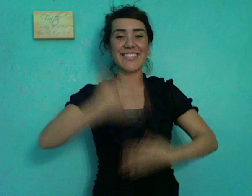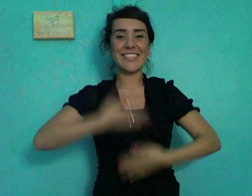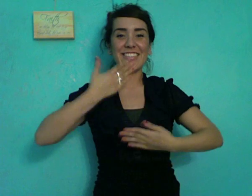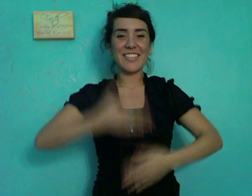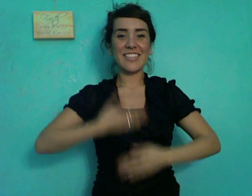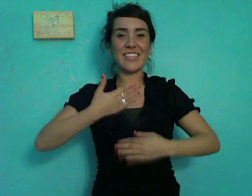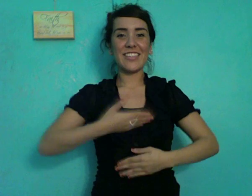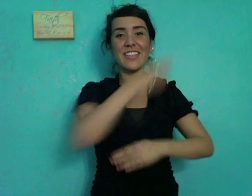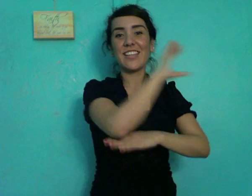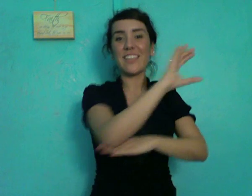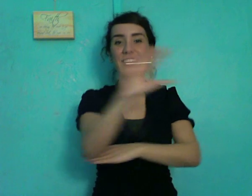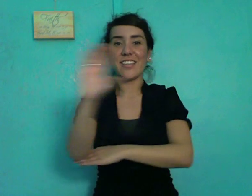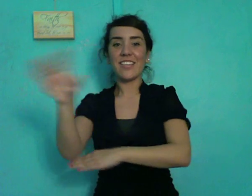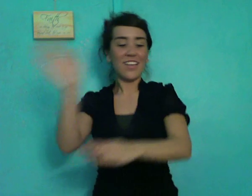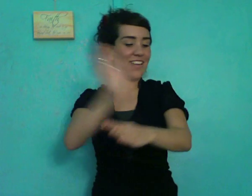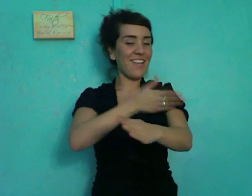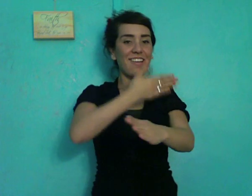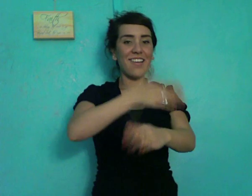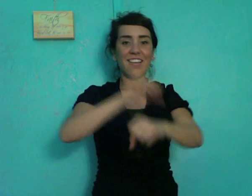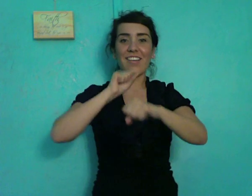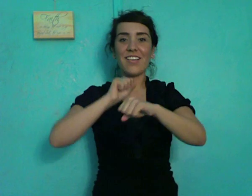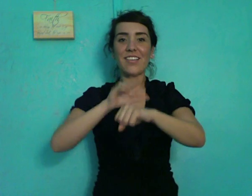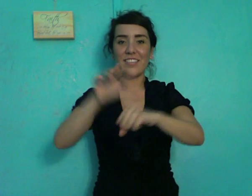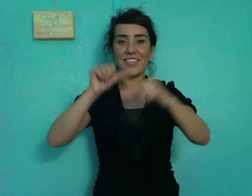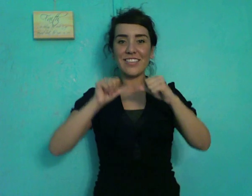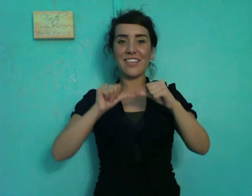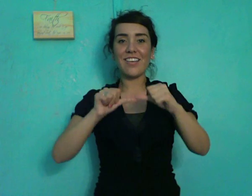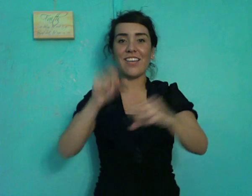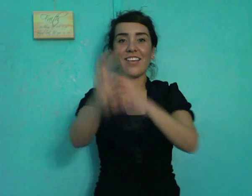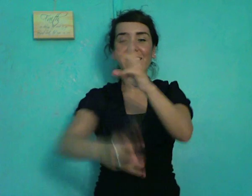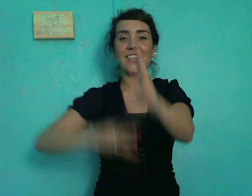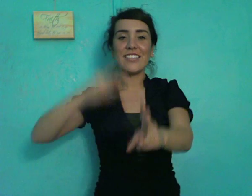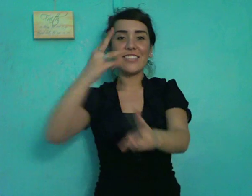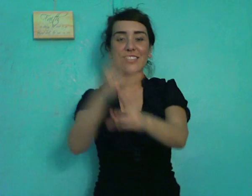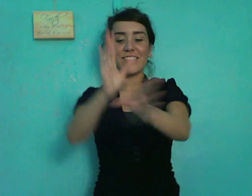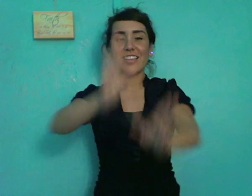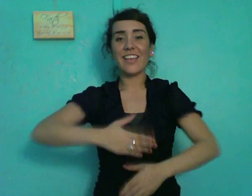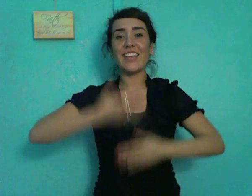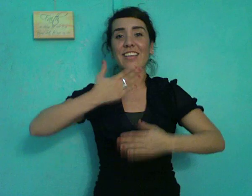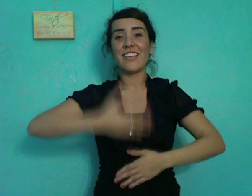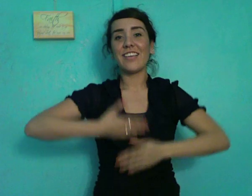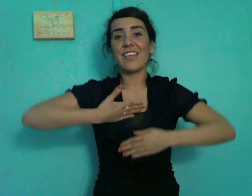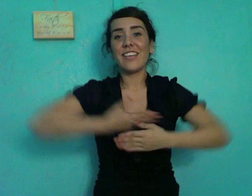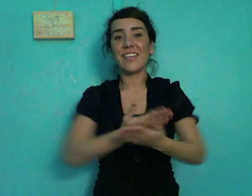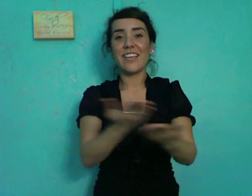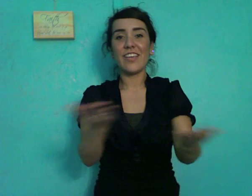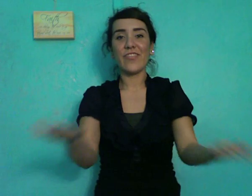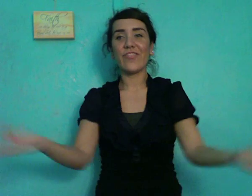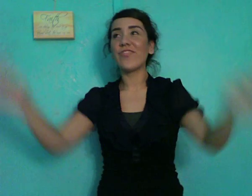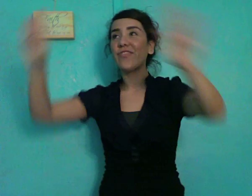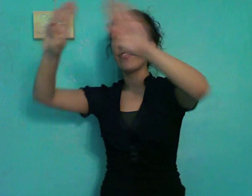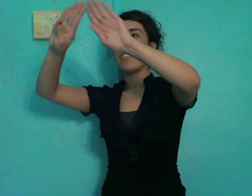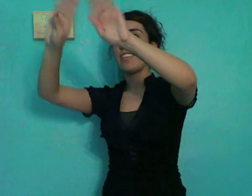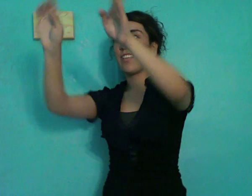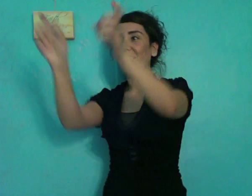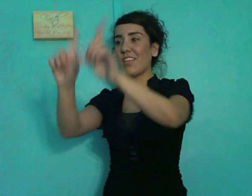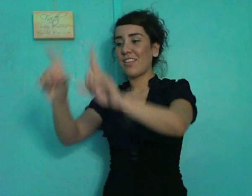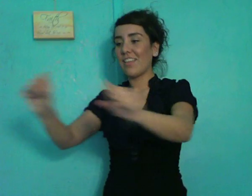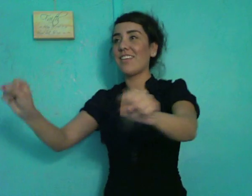merry merry merry Christmas. All love is said, all without end, their triple-tone to marry home. Hark out the bells,